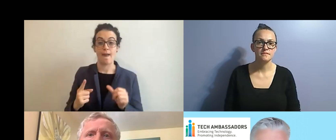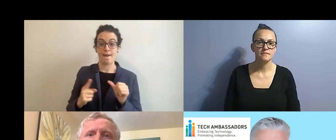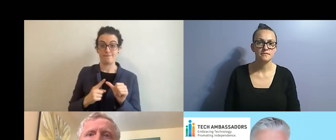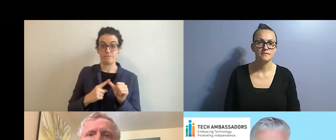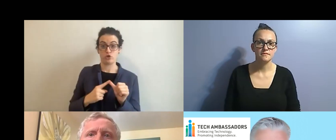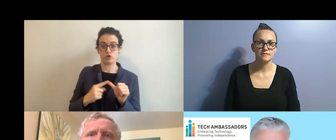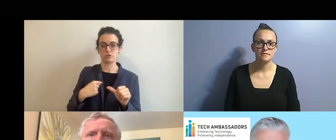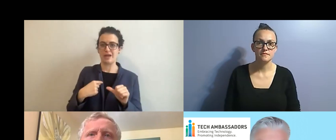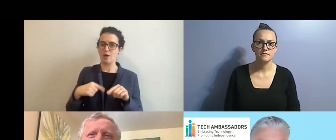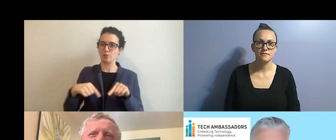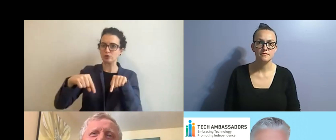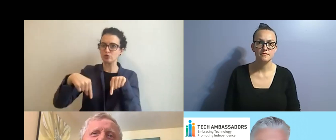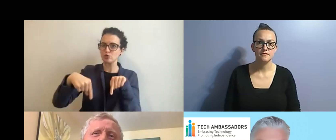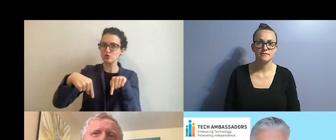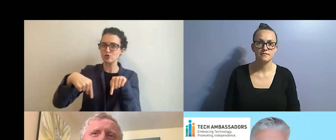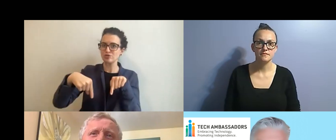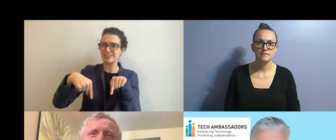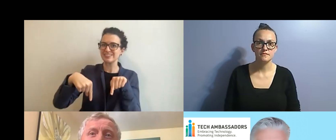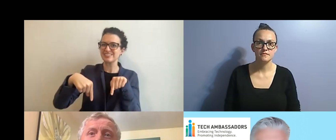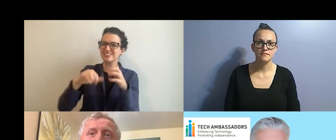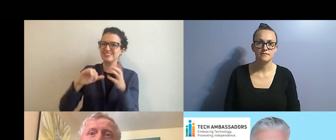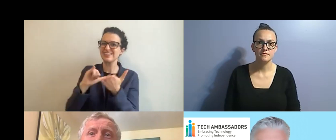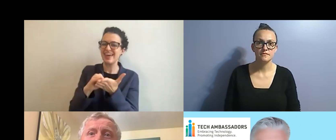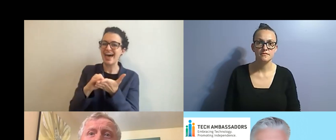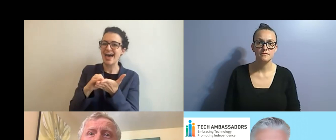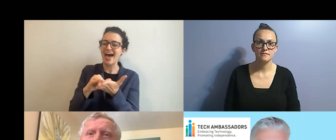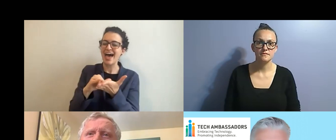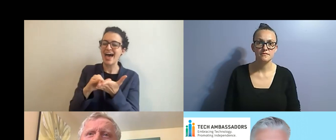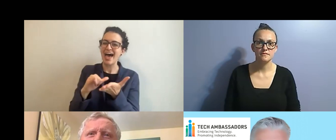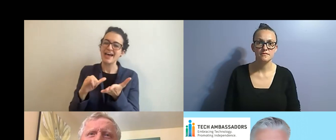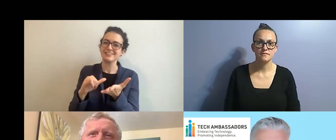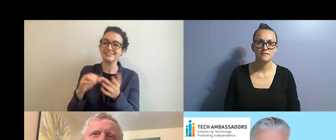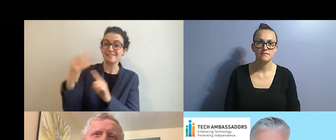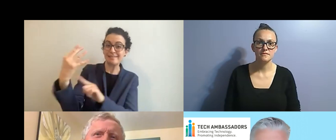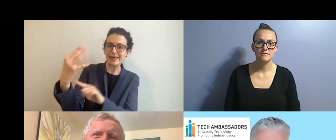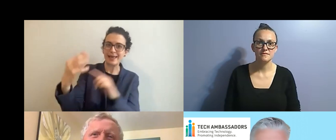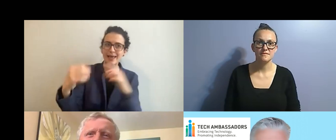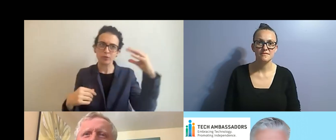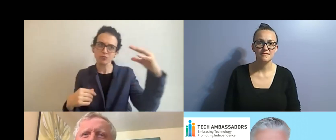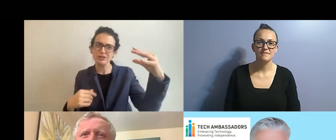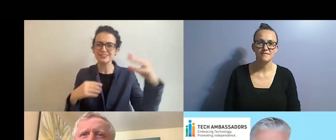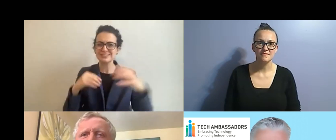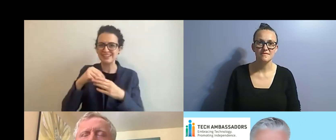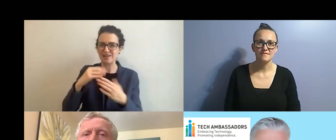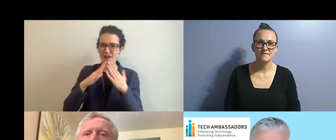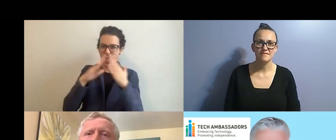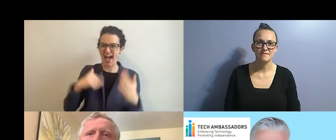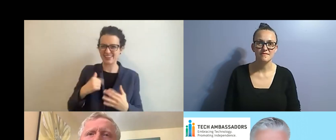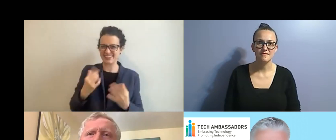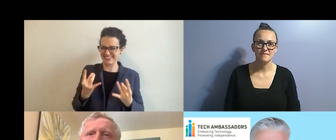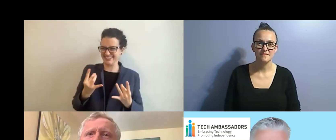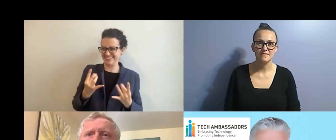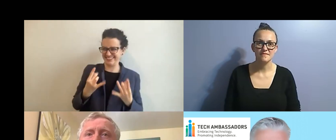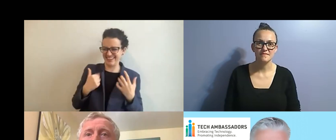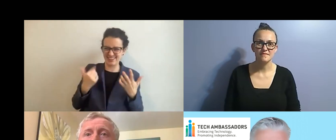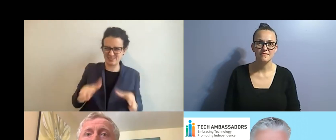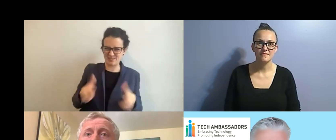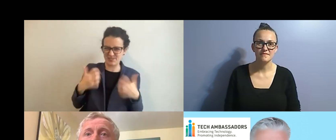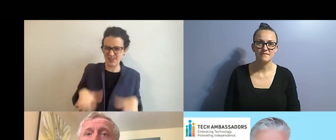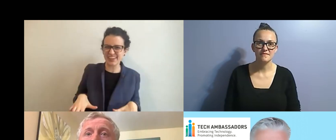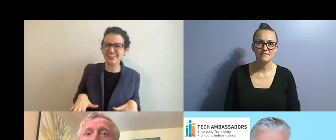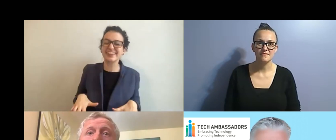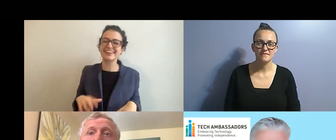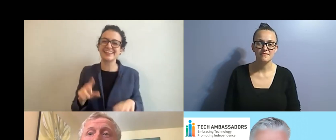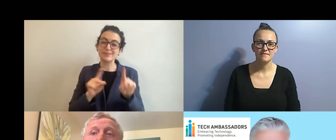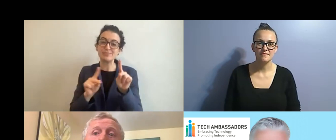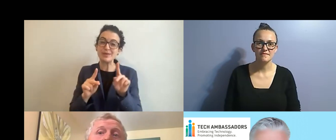doing the in-home, you know, putting cameras all over my house. I was like, I don't know. Do I want people calling me